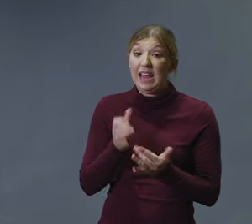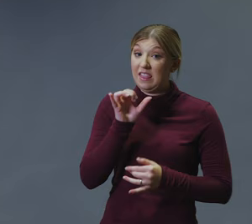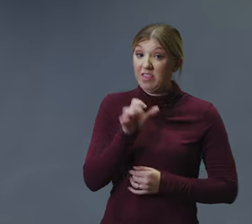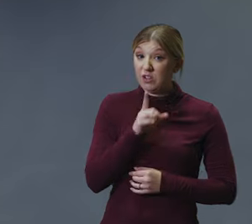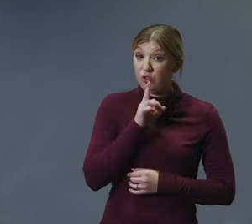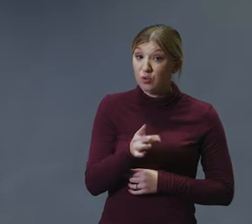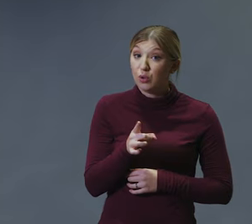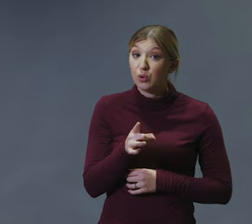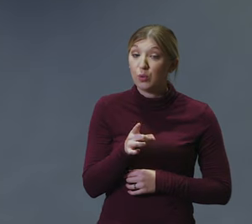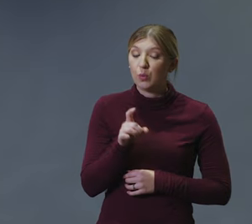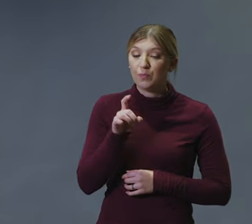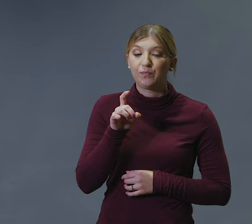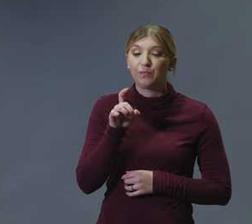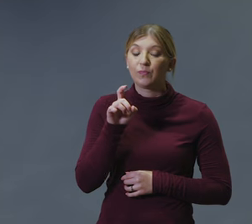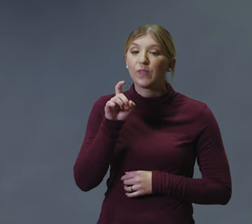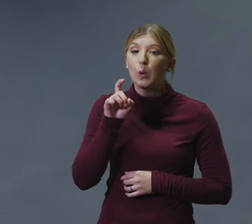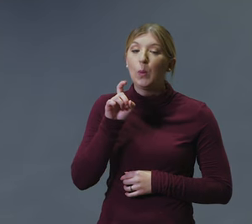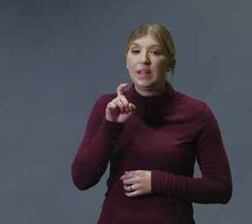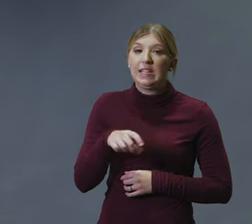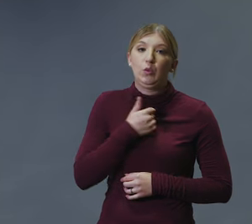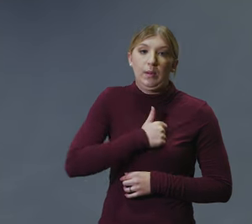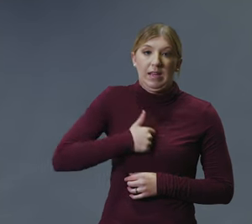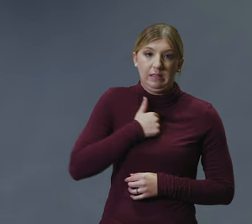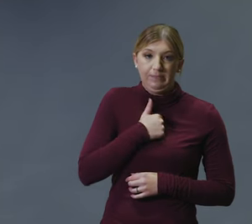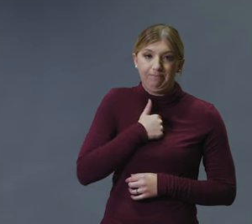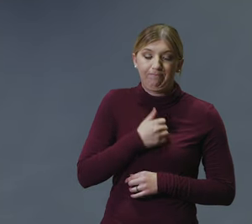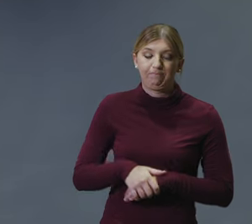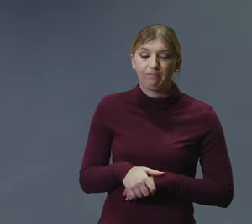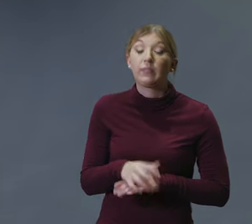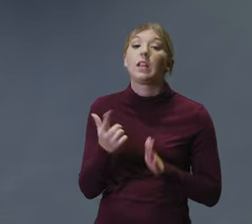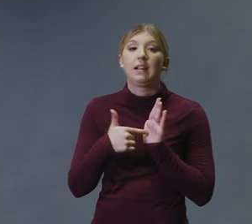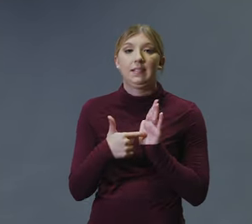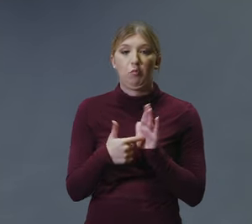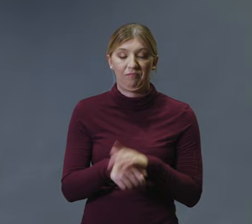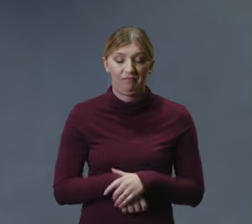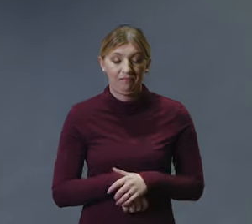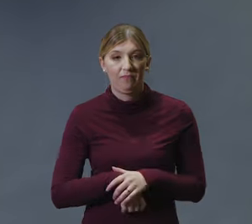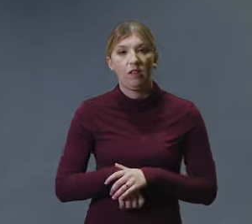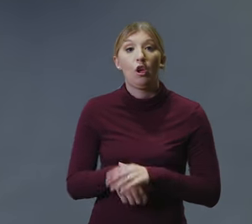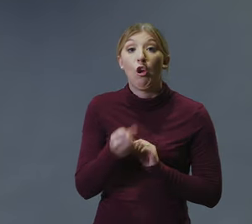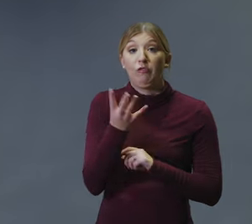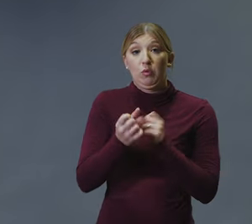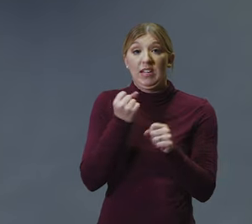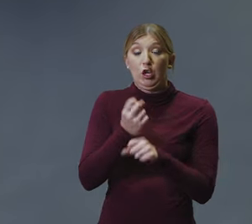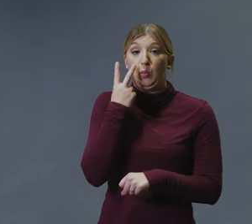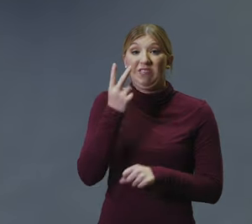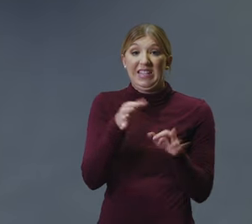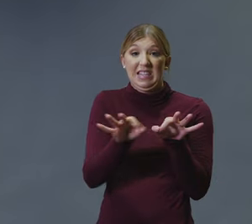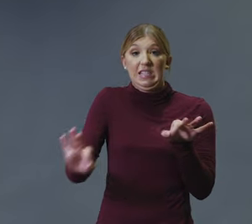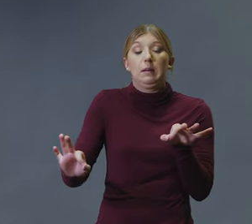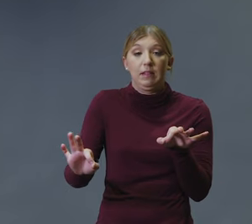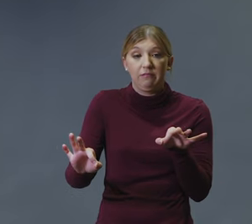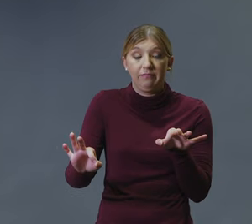true, we must repent. I'll use an example. Over the past several years, we've seen this statement more than